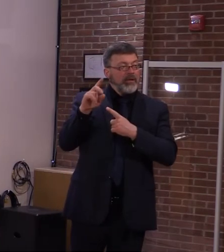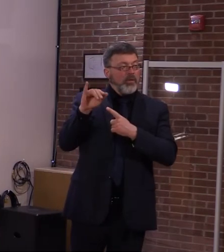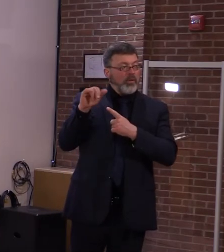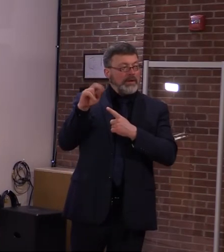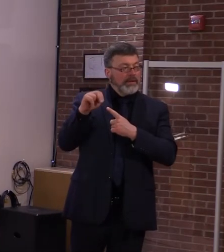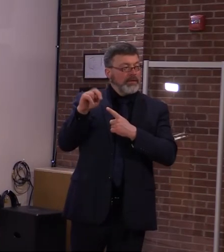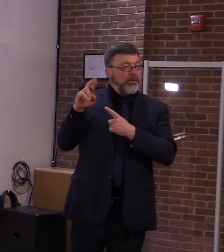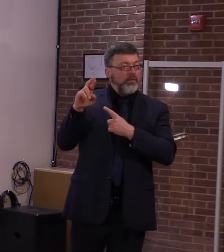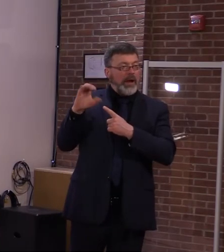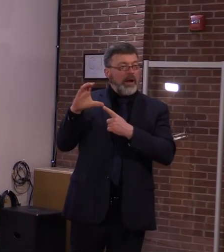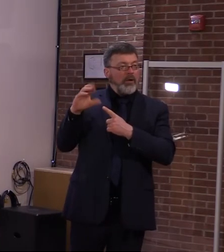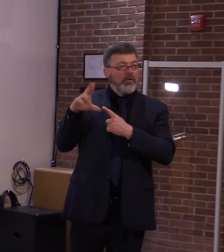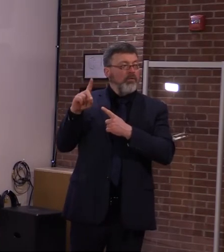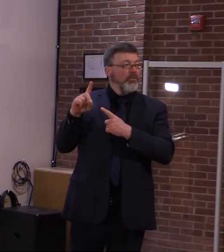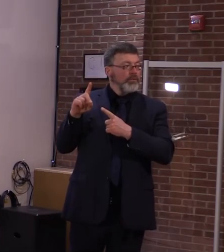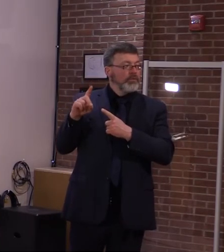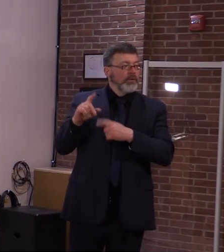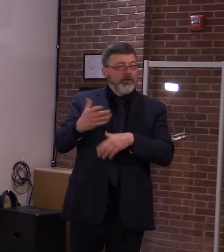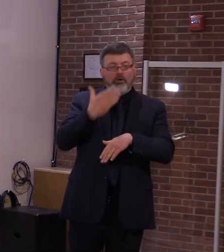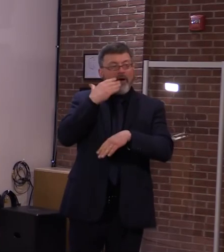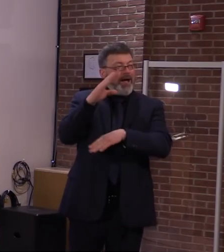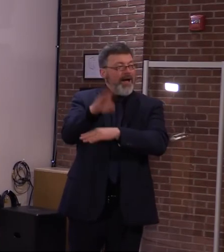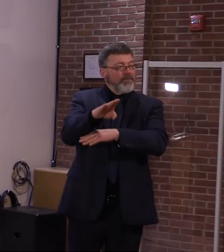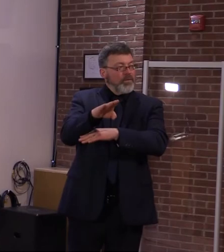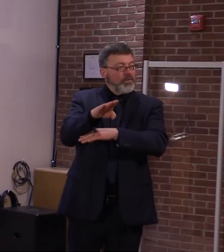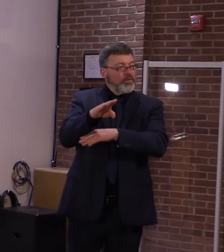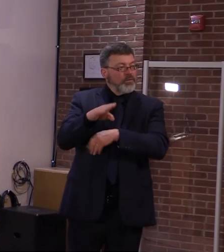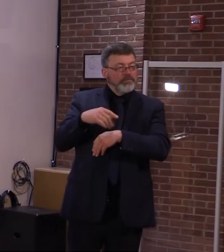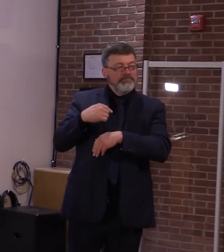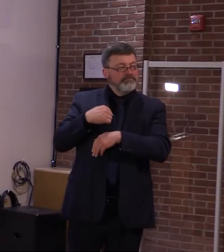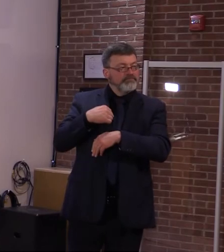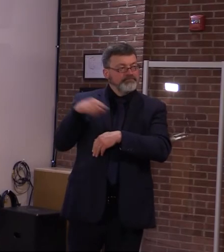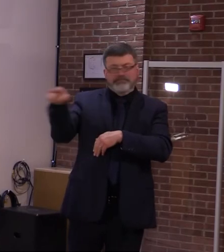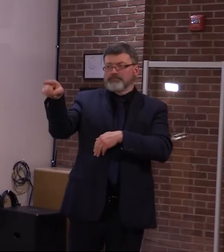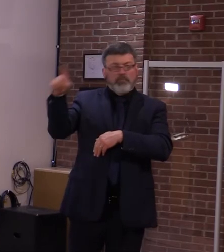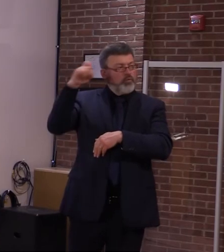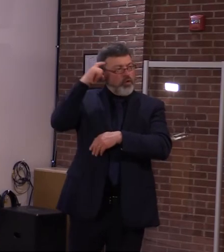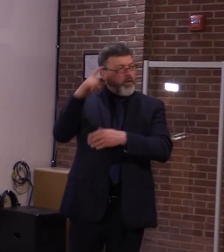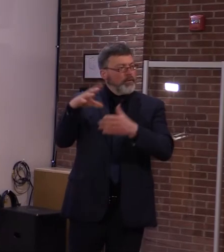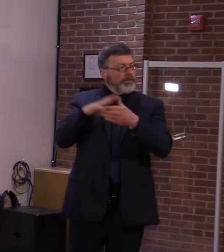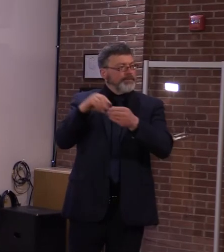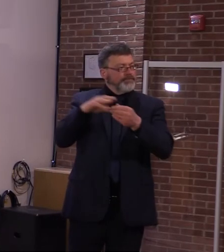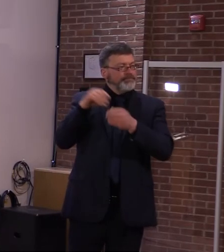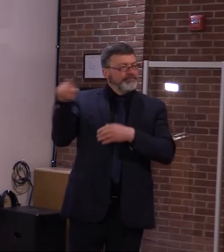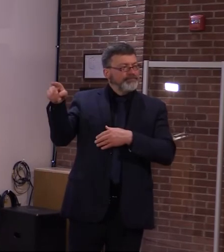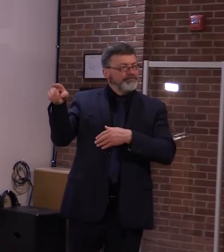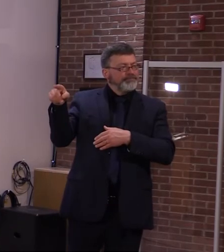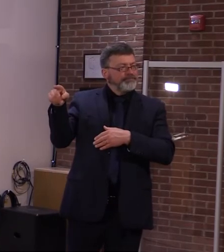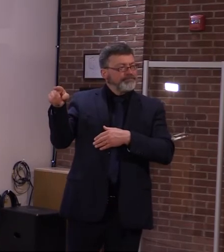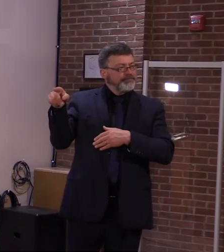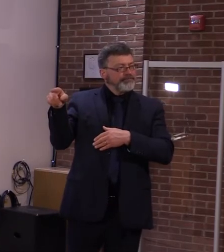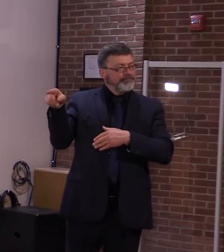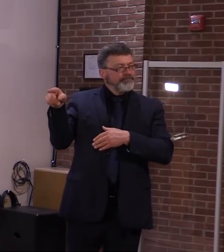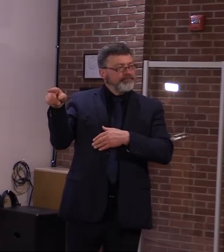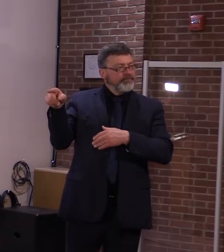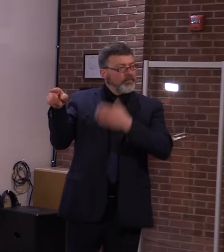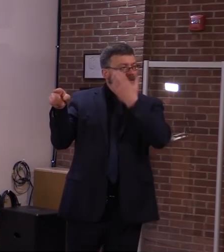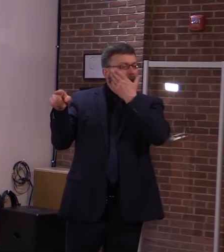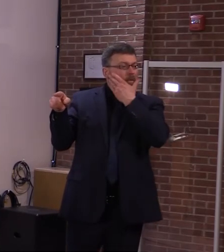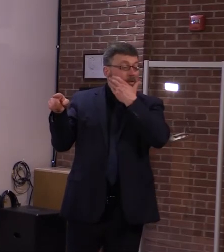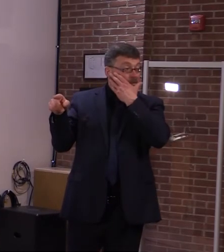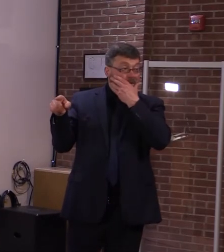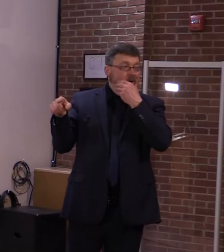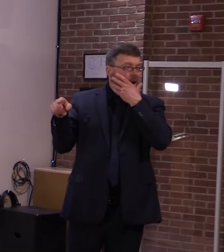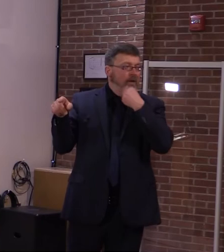Yes, thank you. Good afternoon. Governor, you mentioned earlier your concern with some waning vaccine demands in some parts of the state, including the